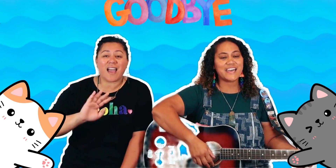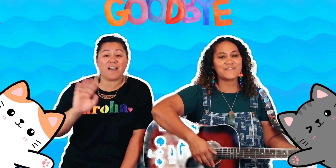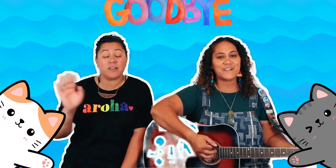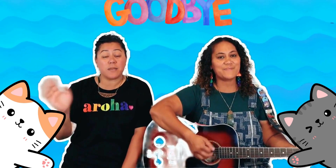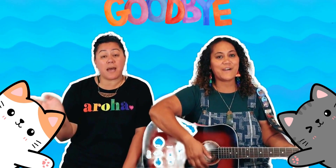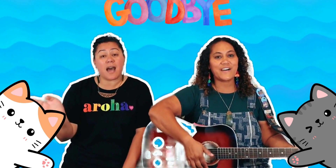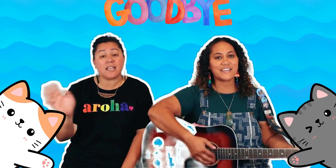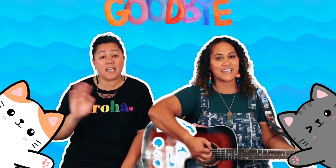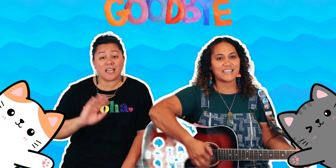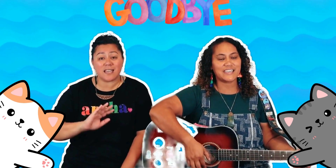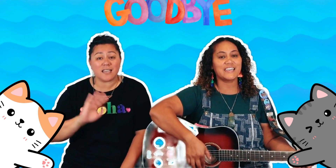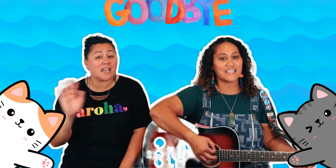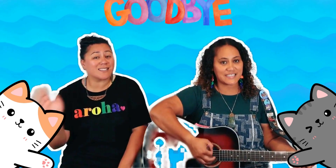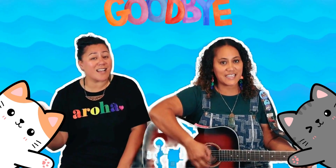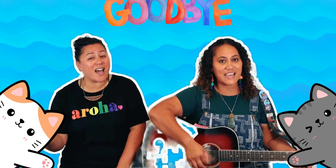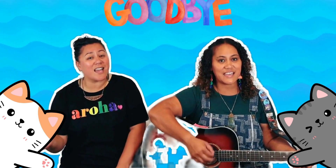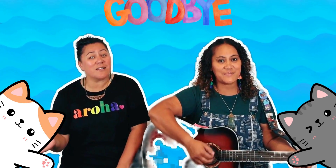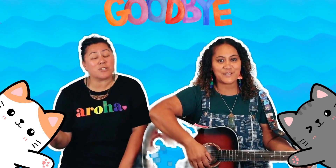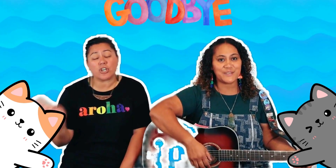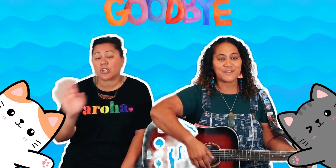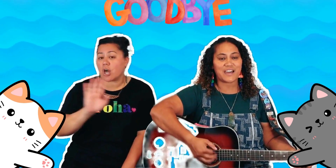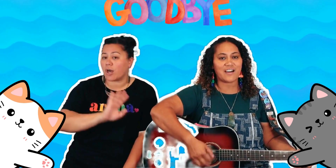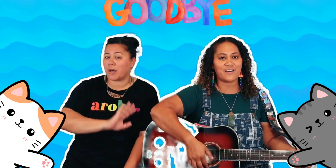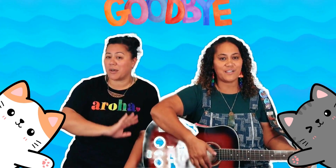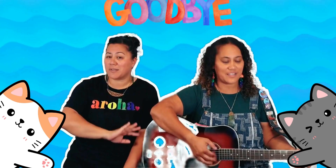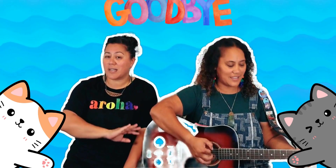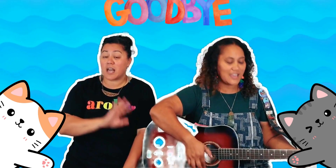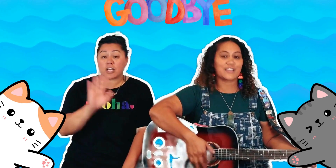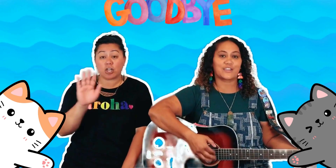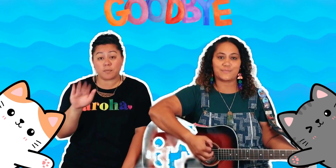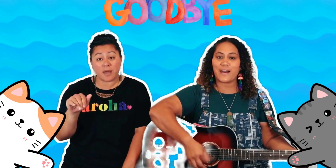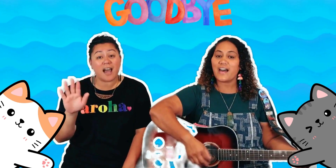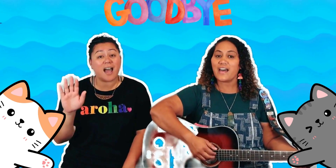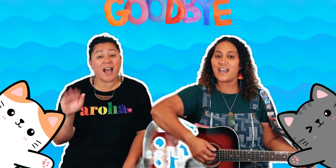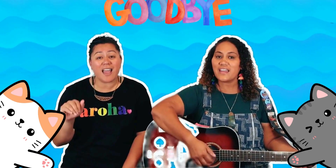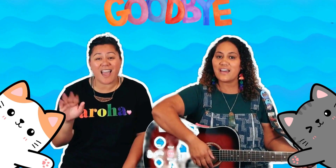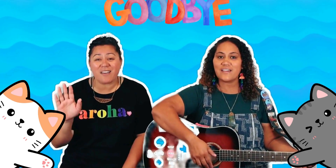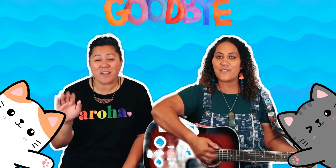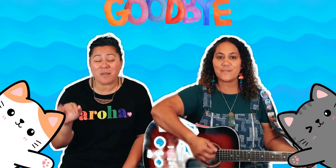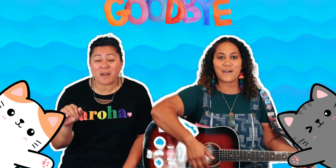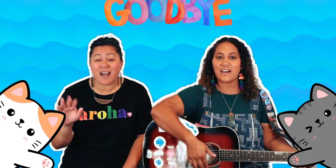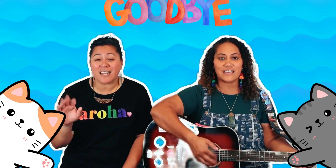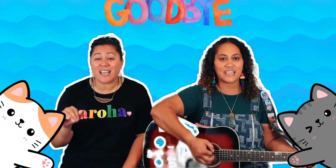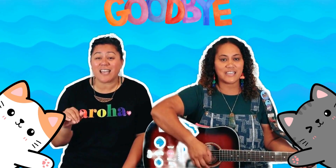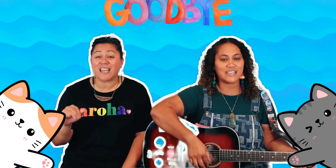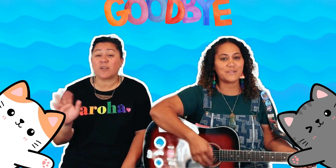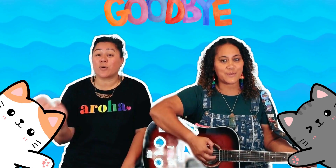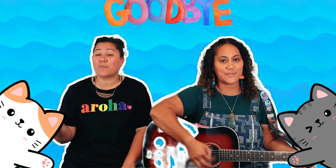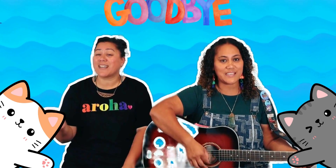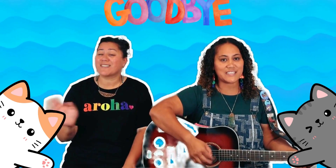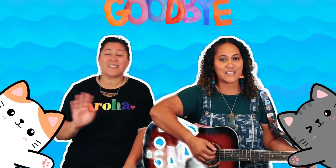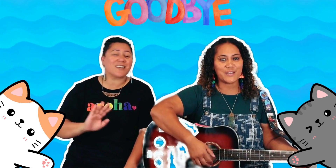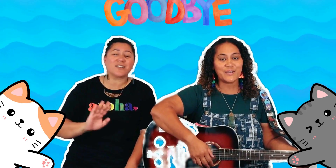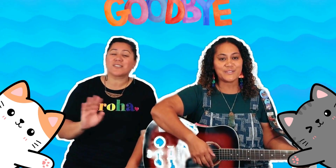Goodbye, everybody. It's time to go. Goodbye, everybody.